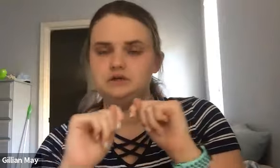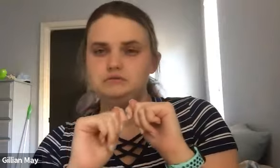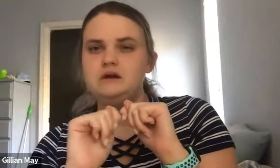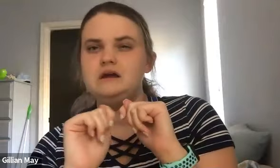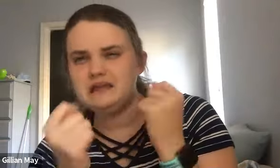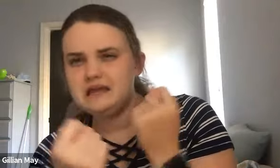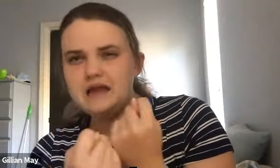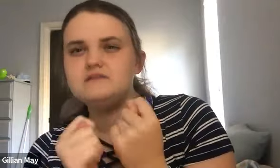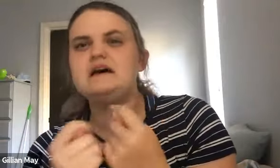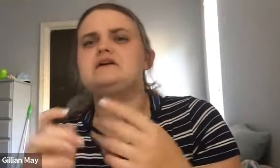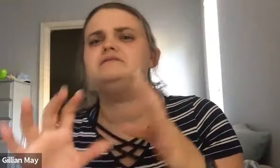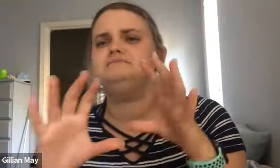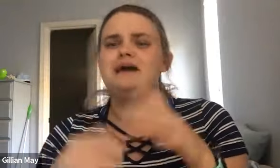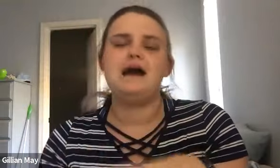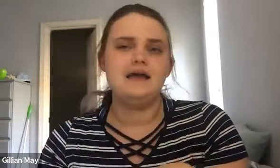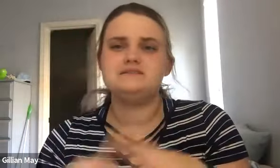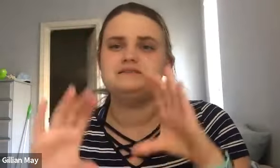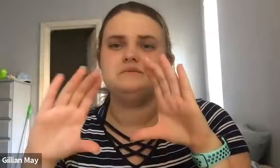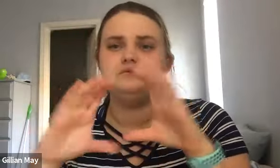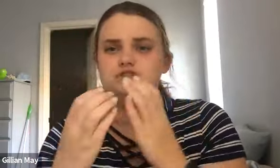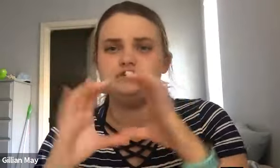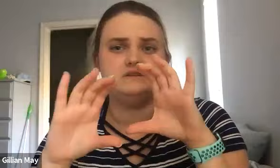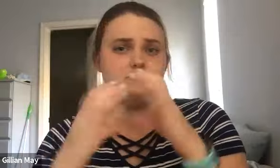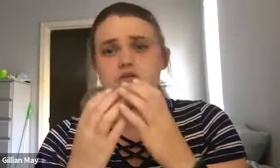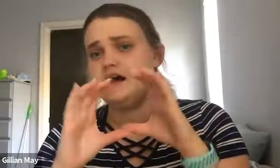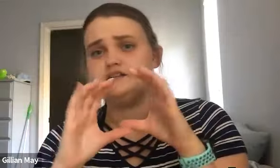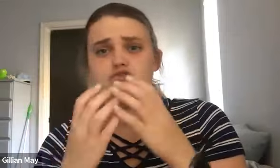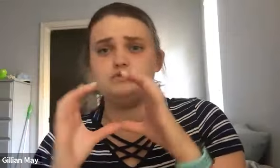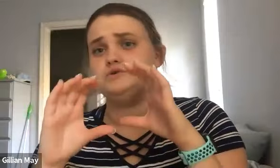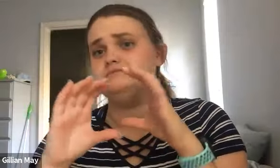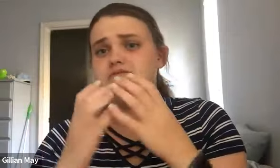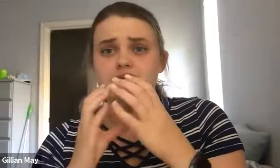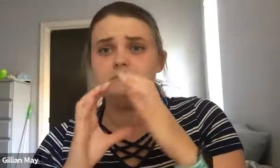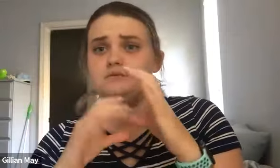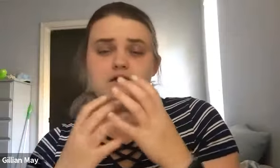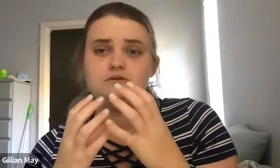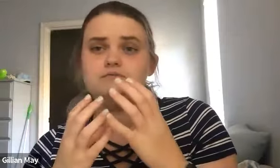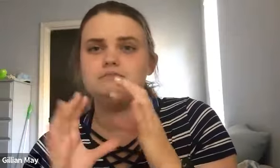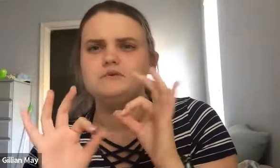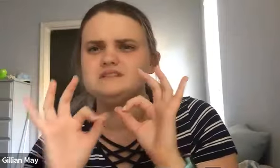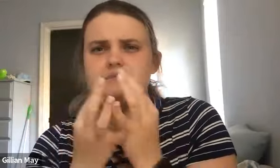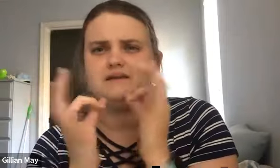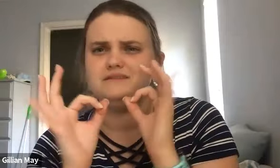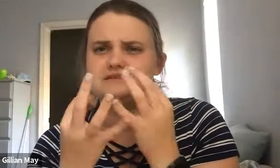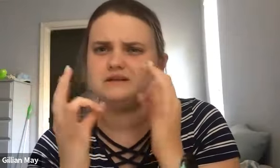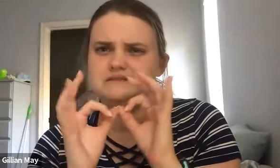you can add the letter. I have seen some people who will just do this for class, group, family, whatever. But most of the time, this is what I see for